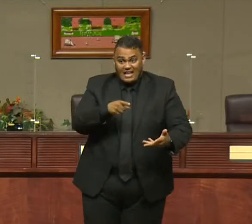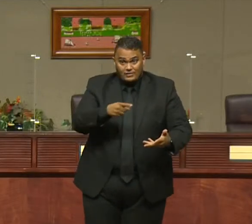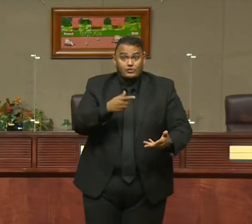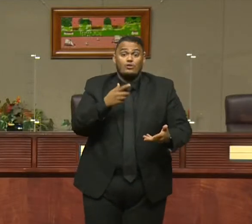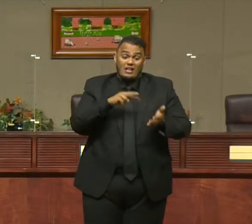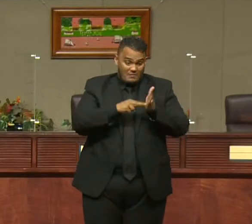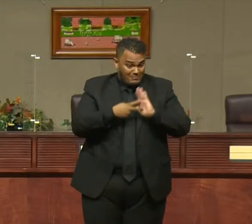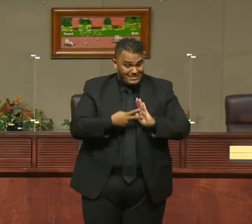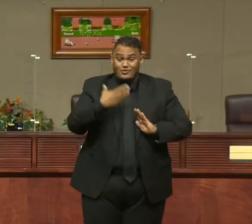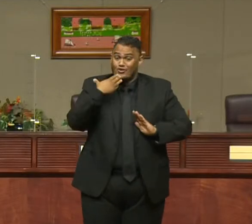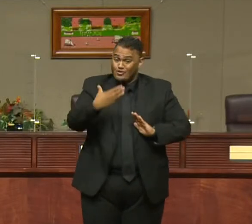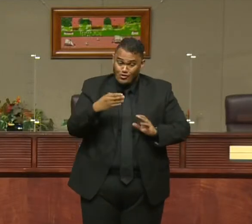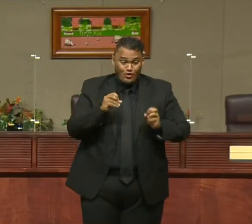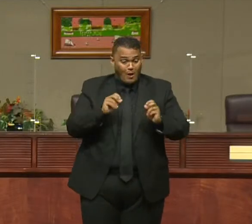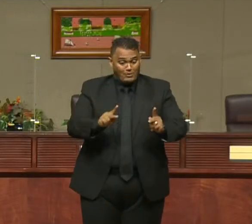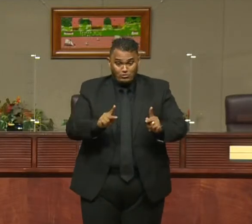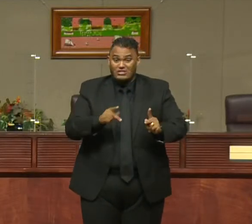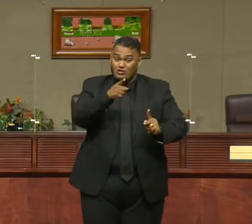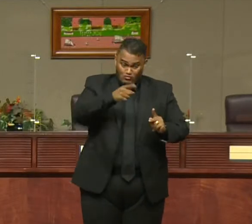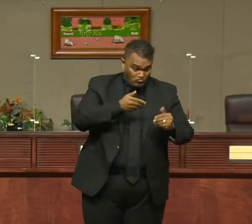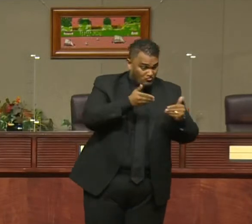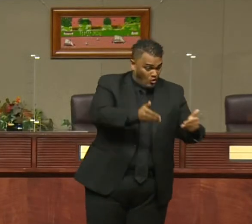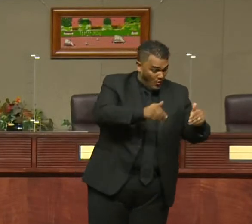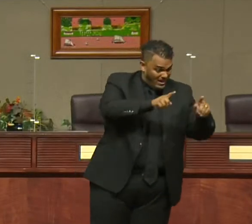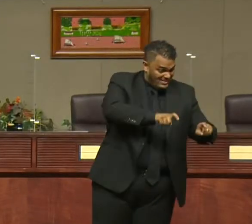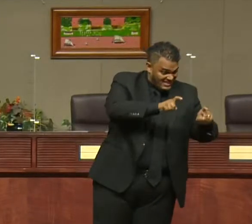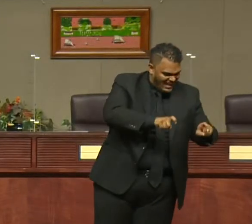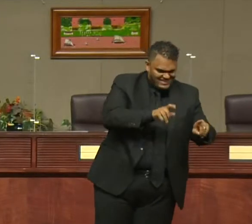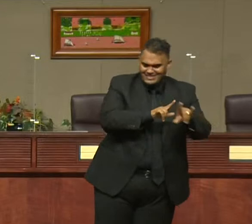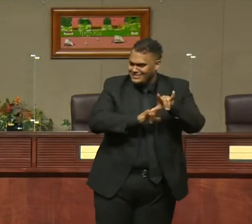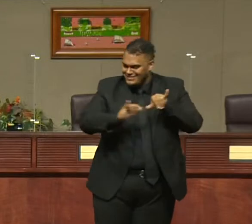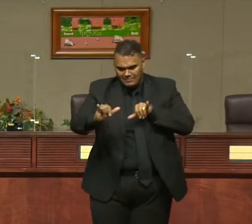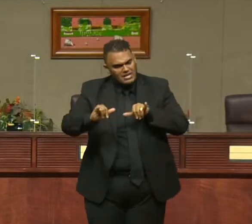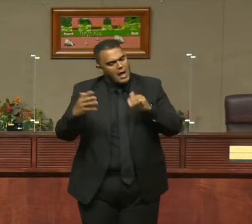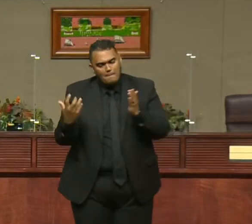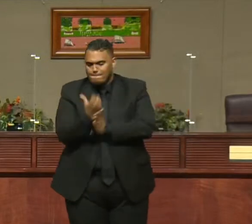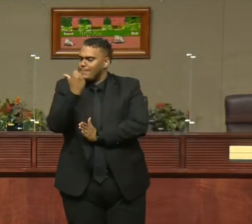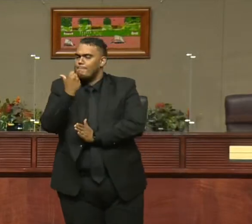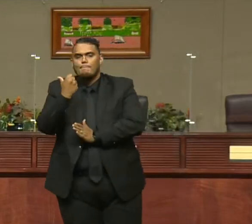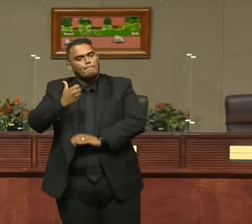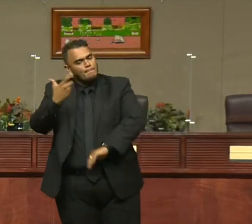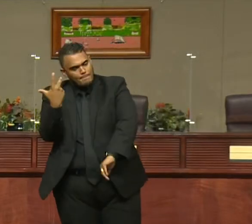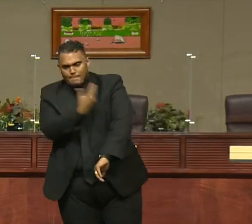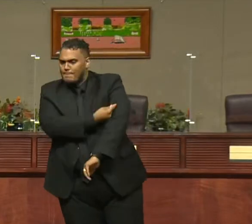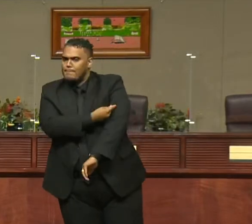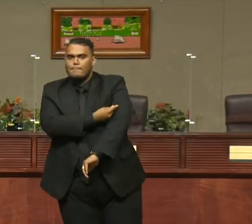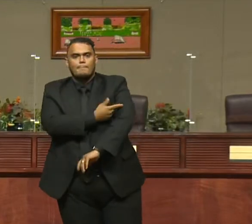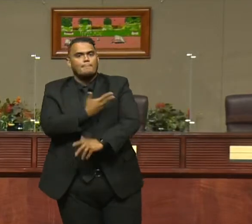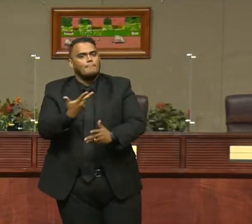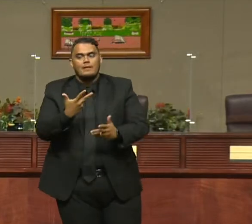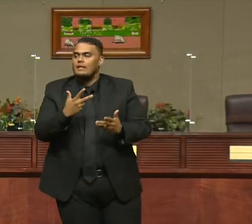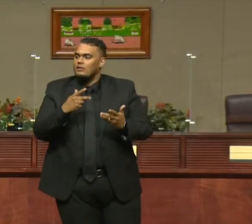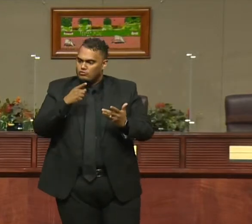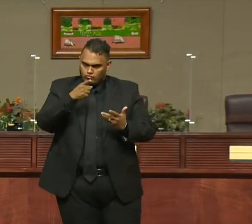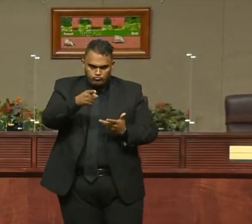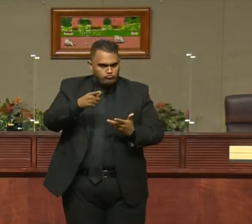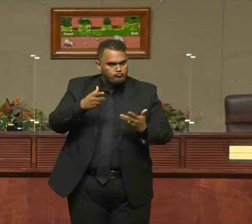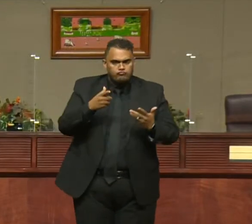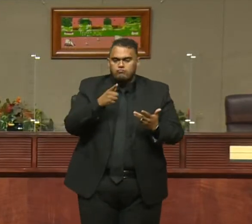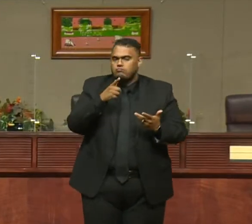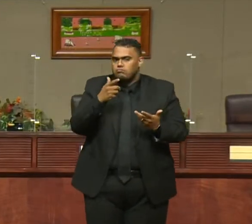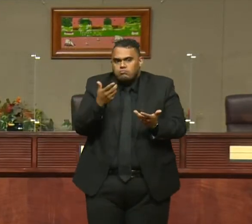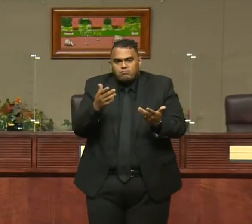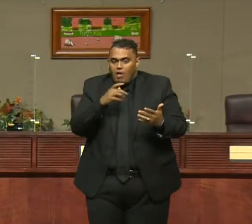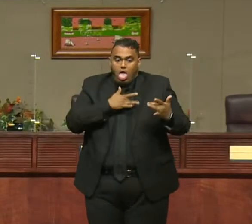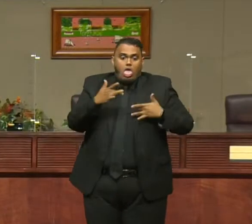get vaccinated when you are getting tested. At the same time, get free of that concern. You don't have to be tested for the most